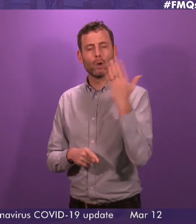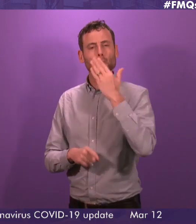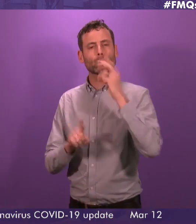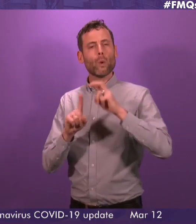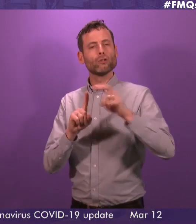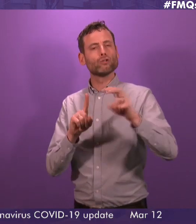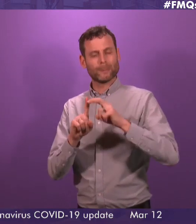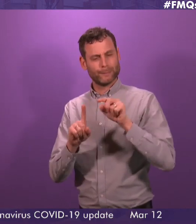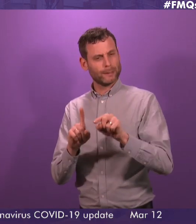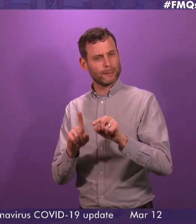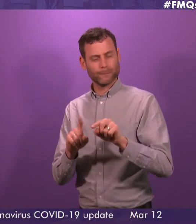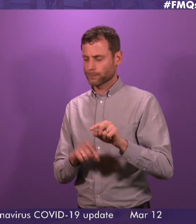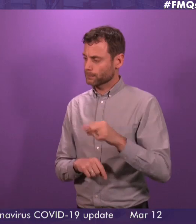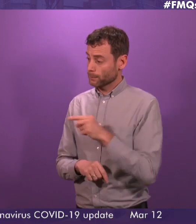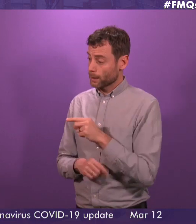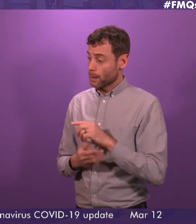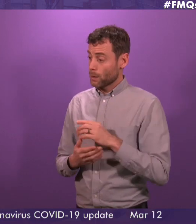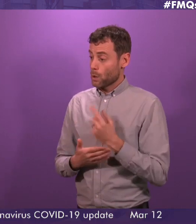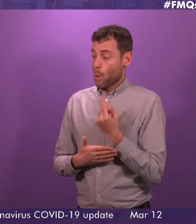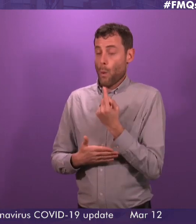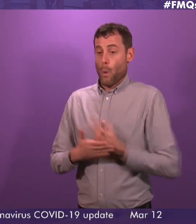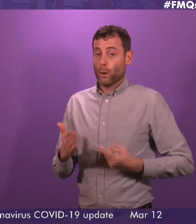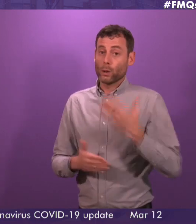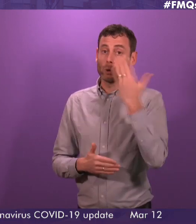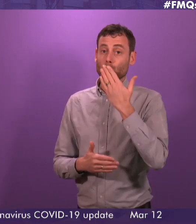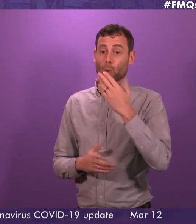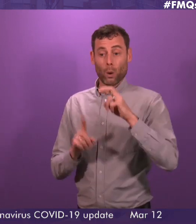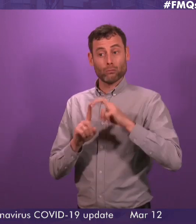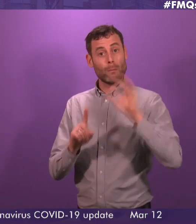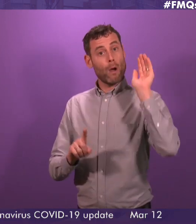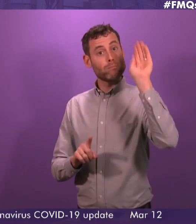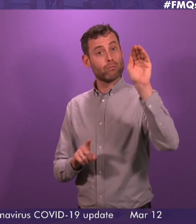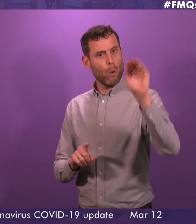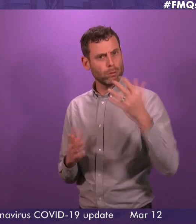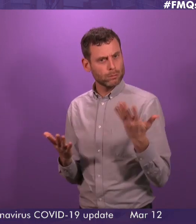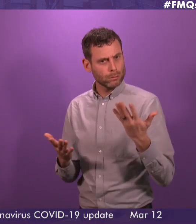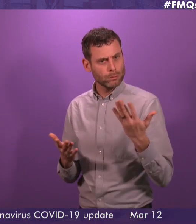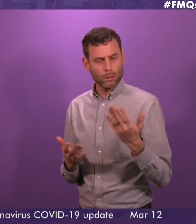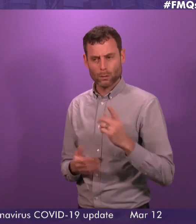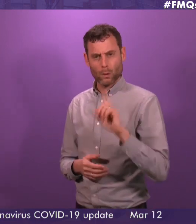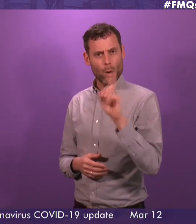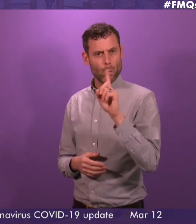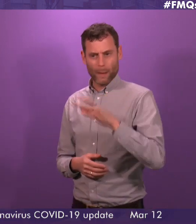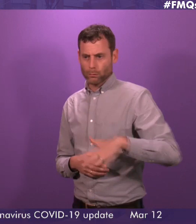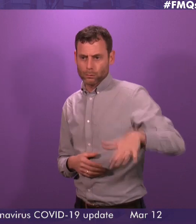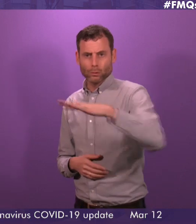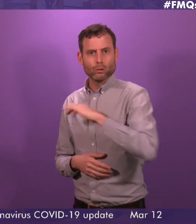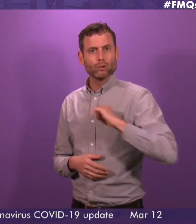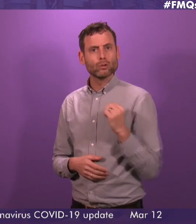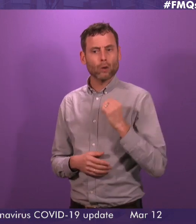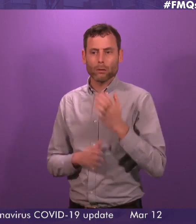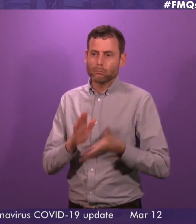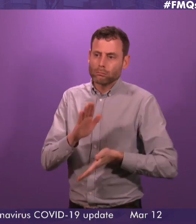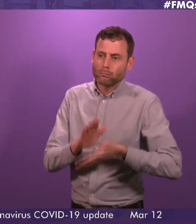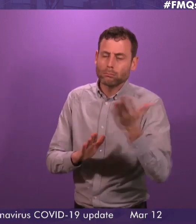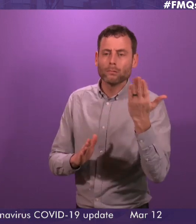clarify what all's included in that. Is it only school trips abroad? What about residential trips within Scotland? What about day trips